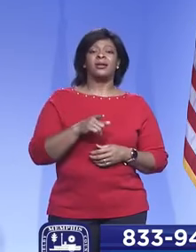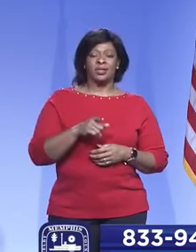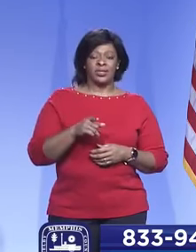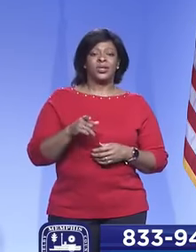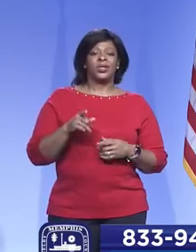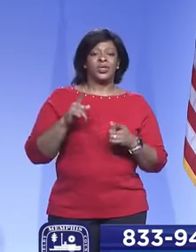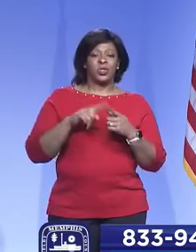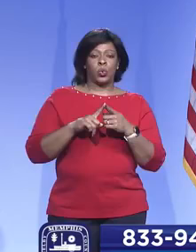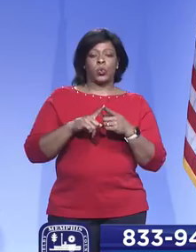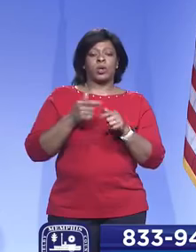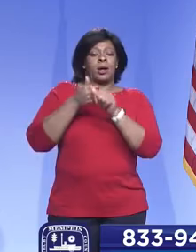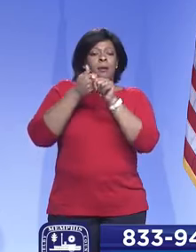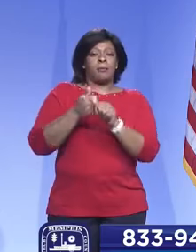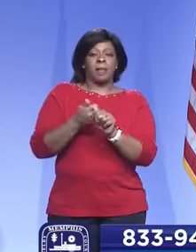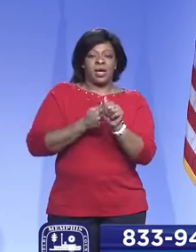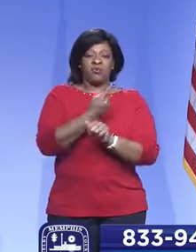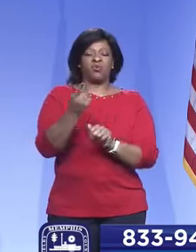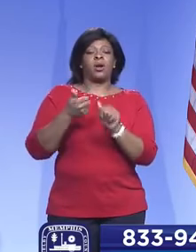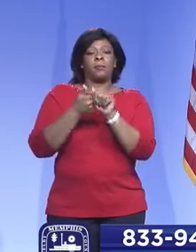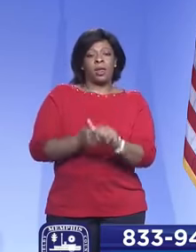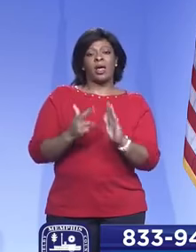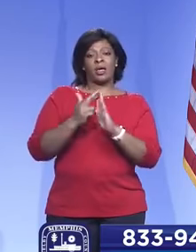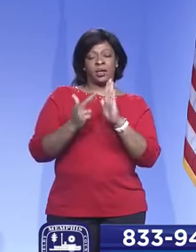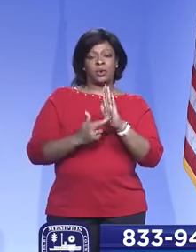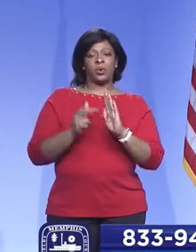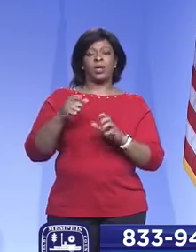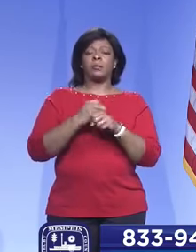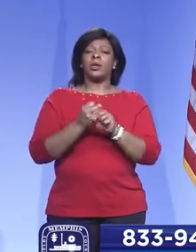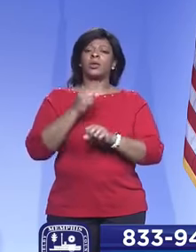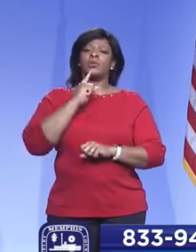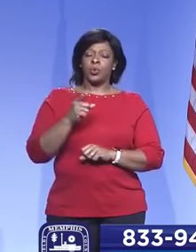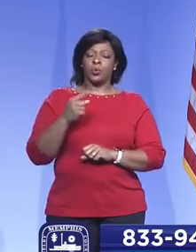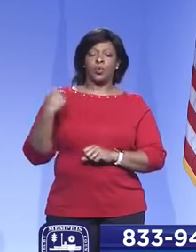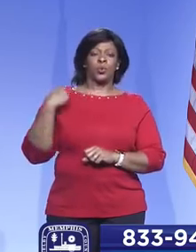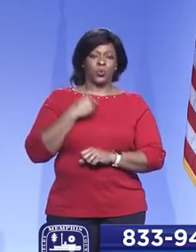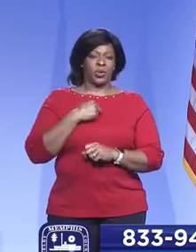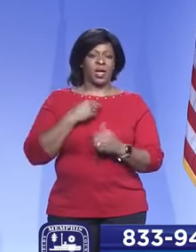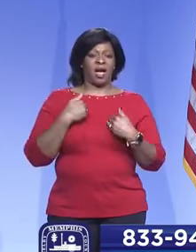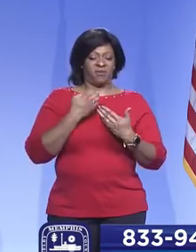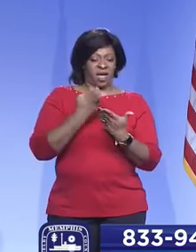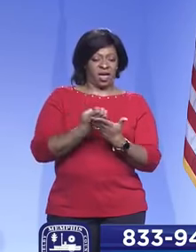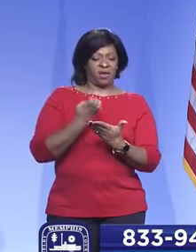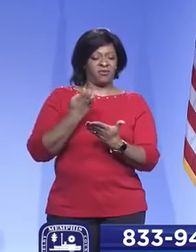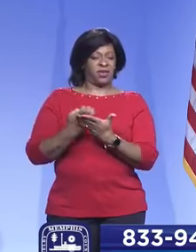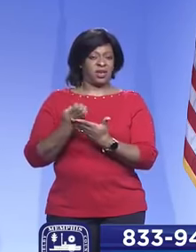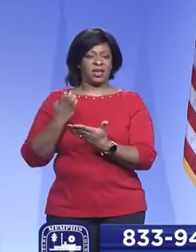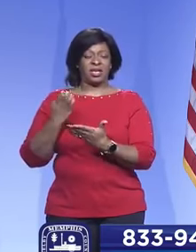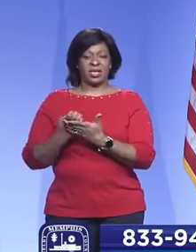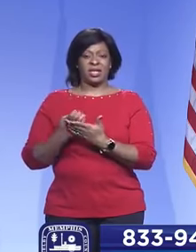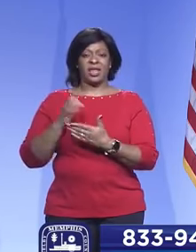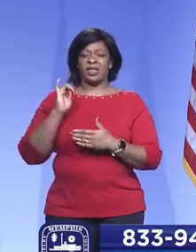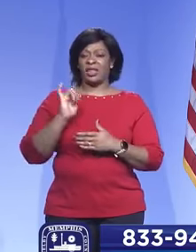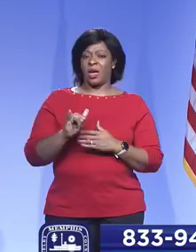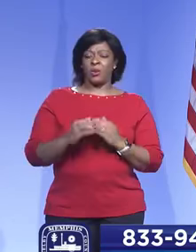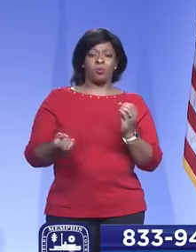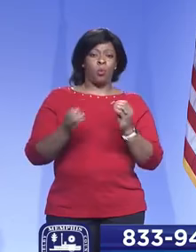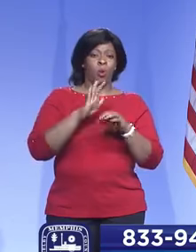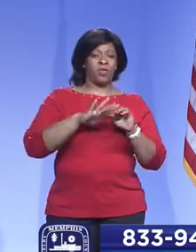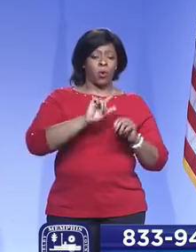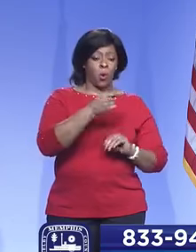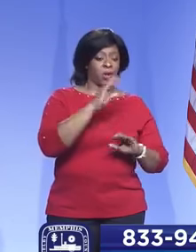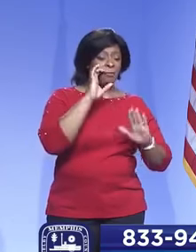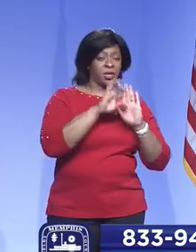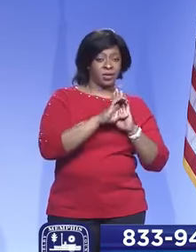some level of compliance. We needed to make sure that we had evidence that was beyond the pictures that